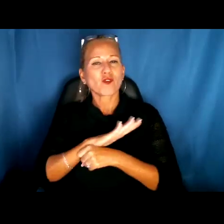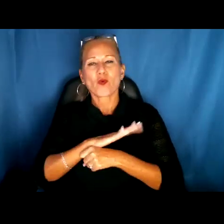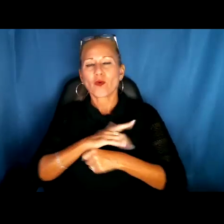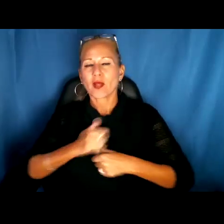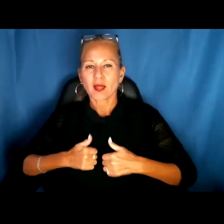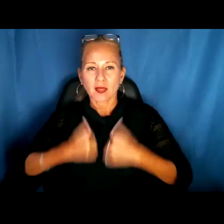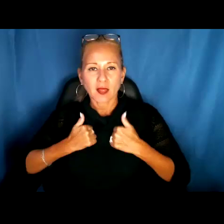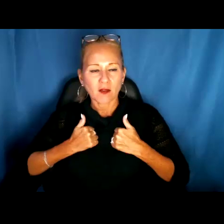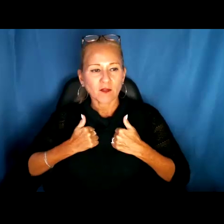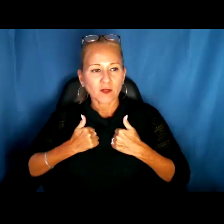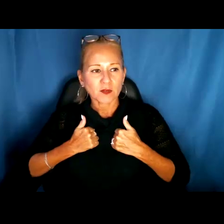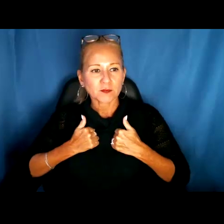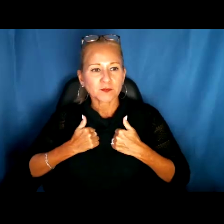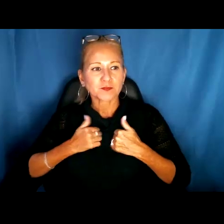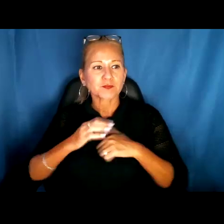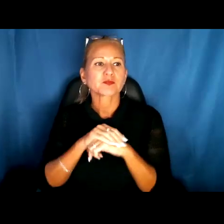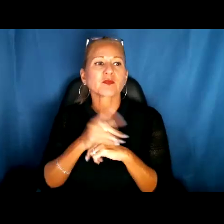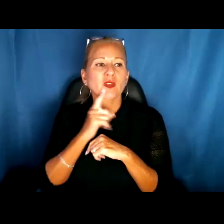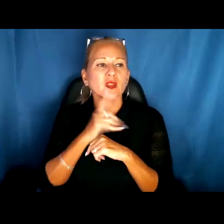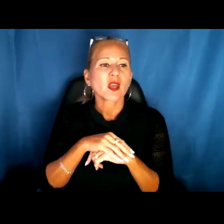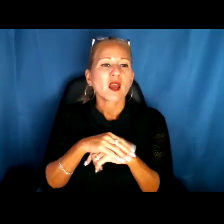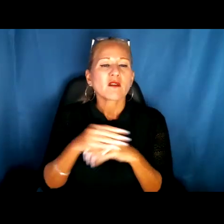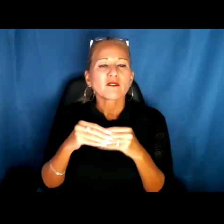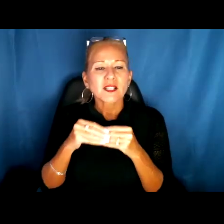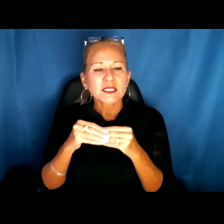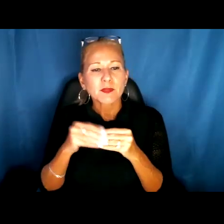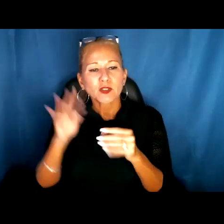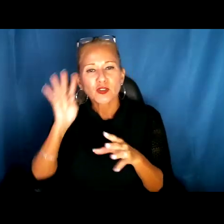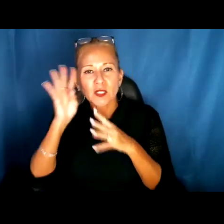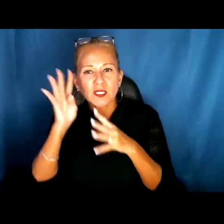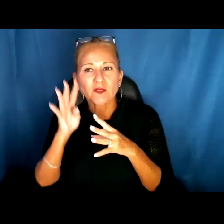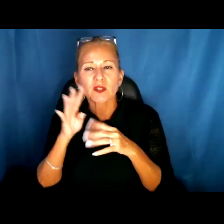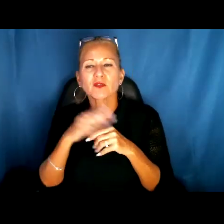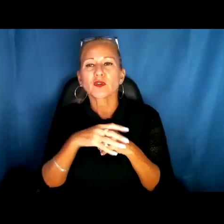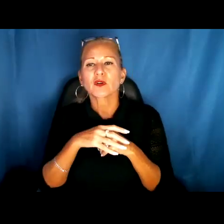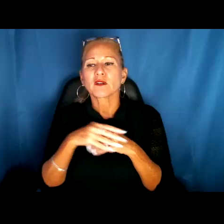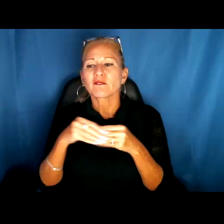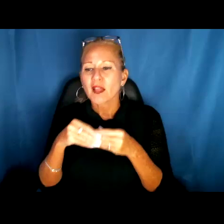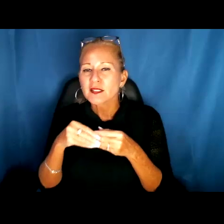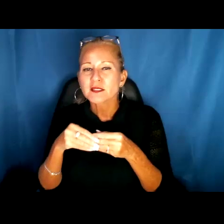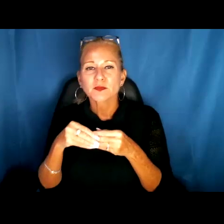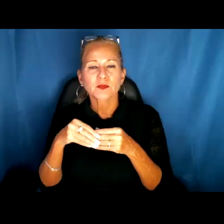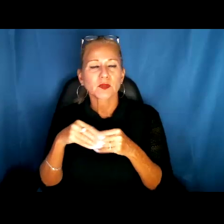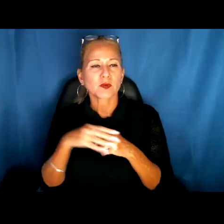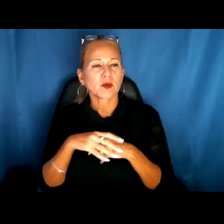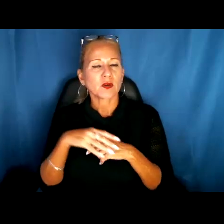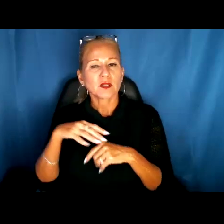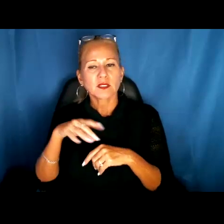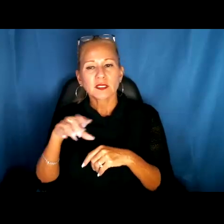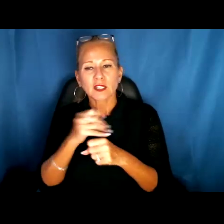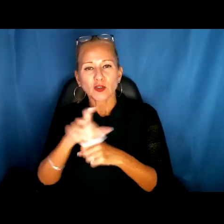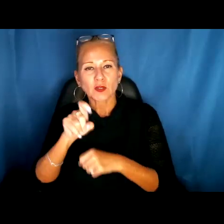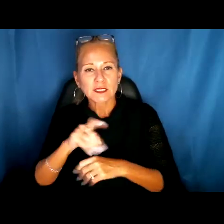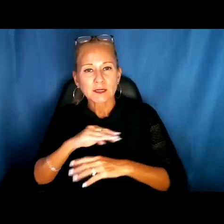Also, self-direction honors flexibility and creativity, being able to be creative and flexible about getting your needs met.